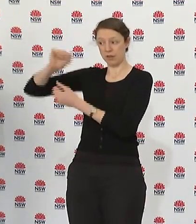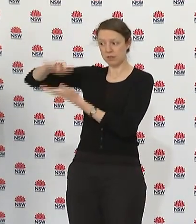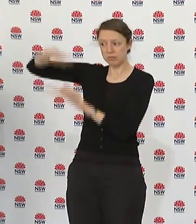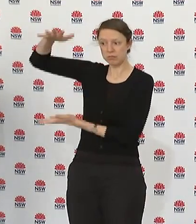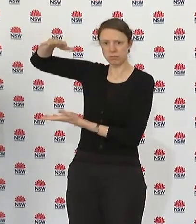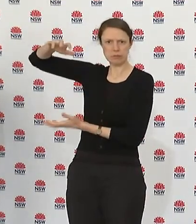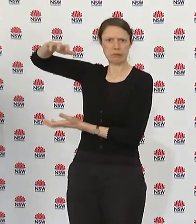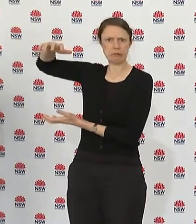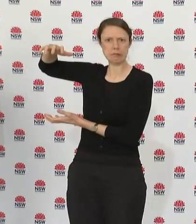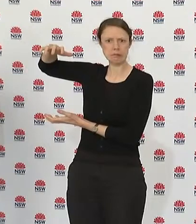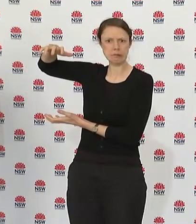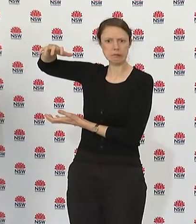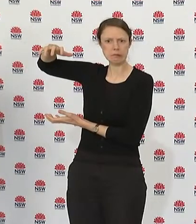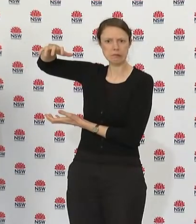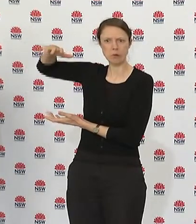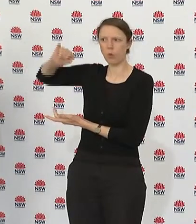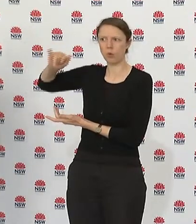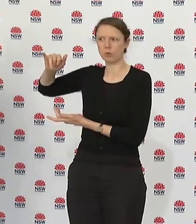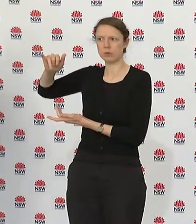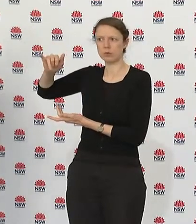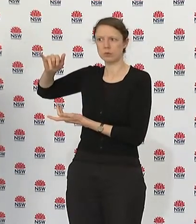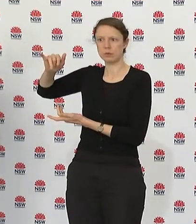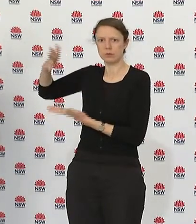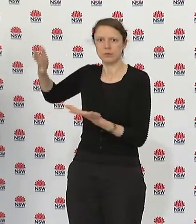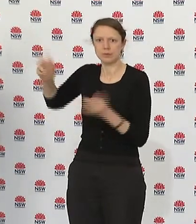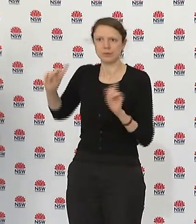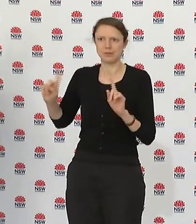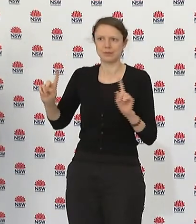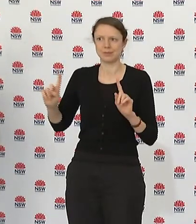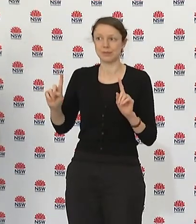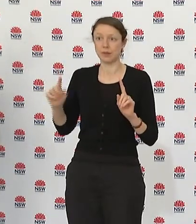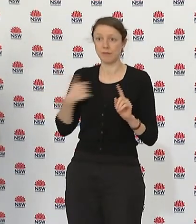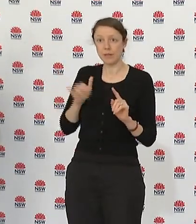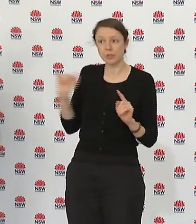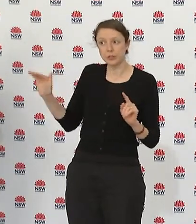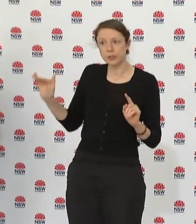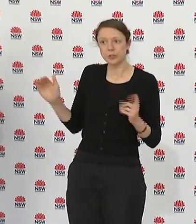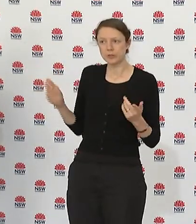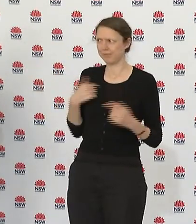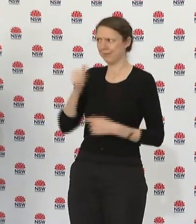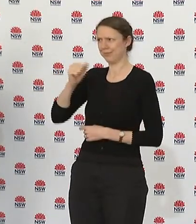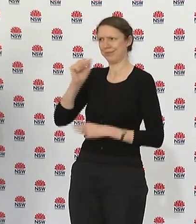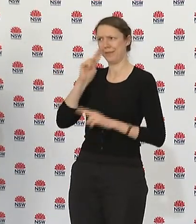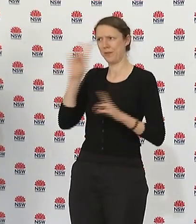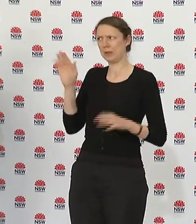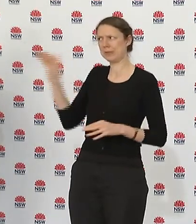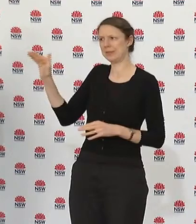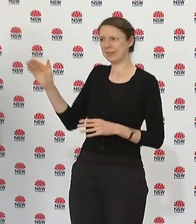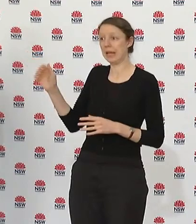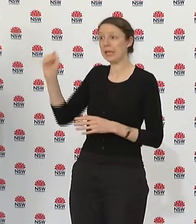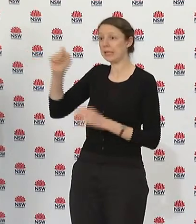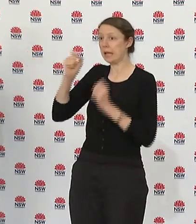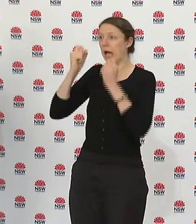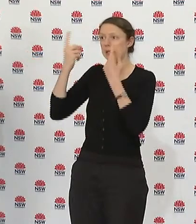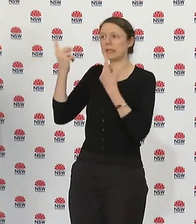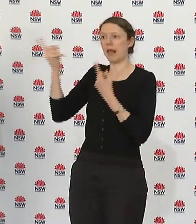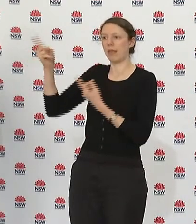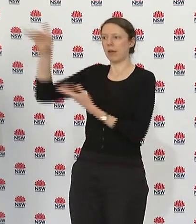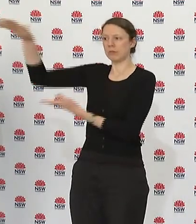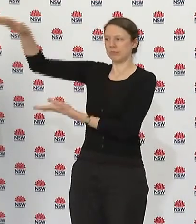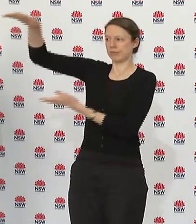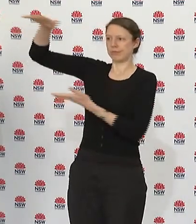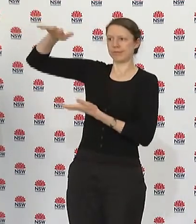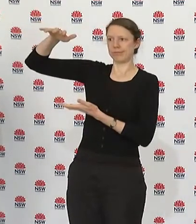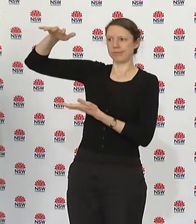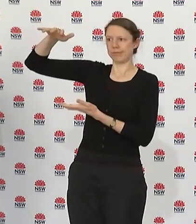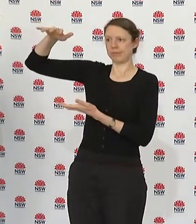that? Yes, of course. I understand from the federal government that there's a national stockpile, but no idea what's in